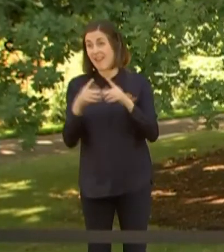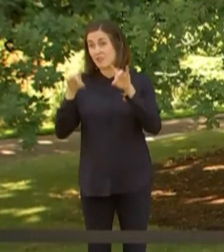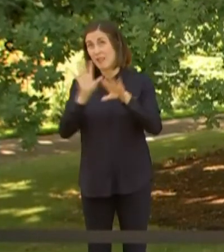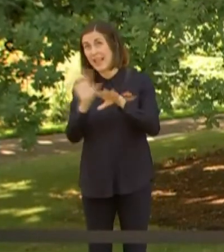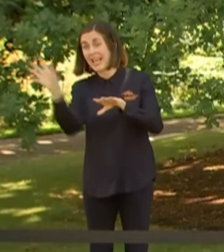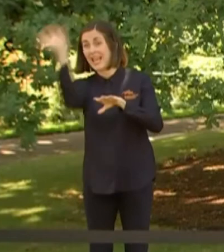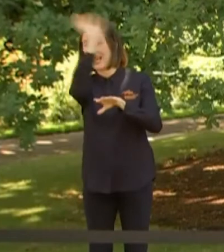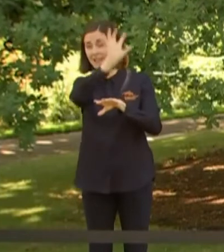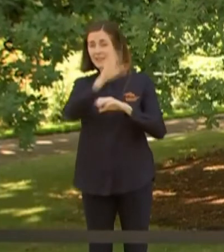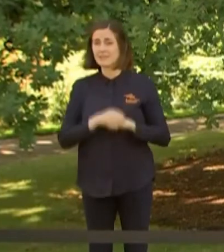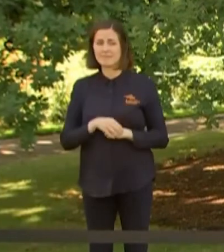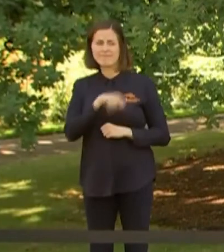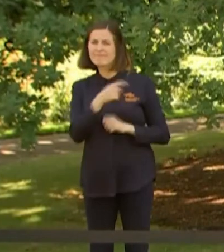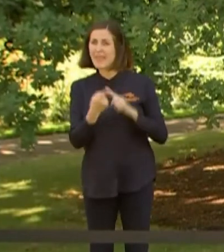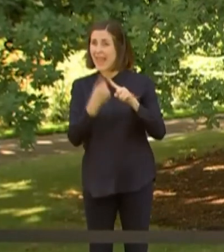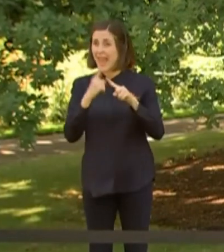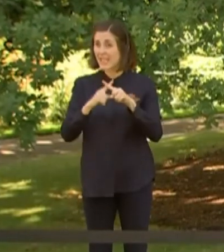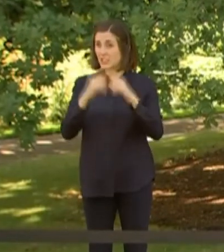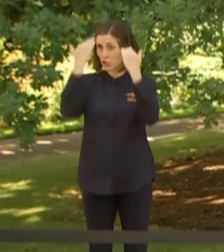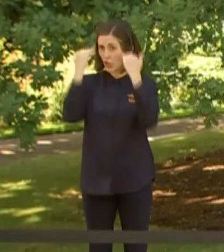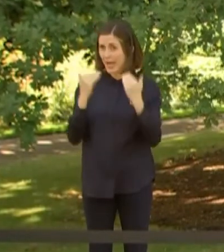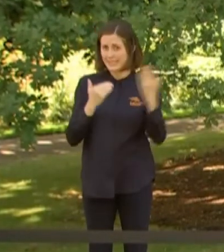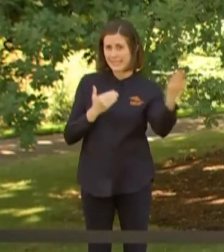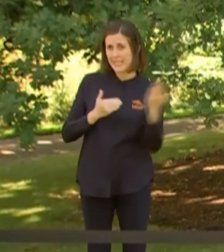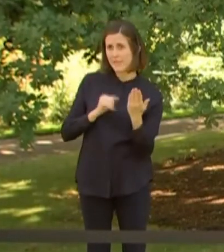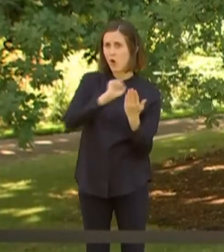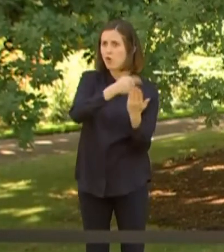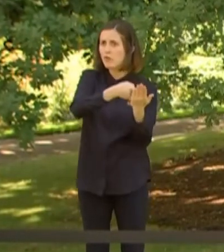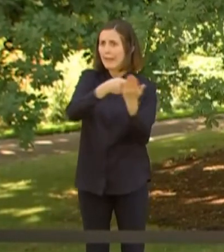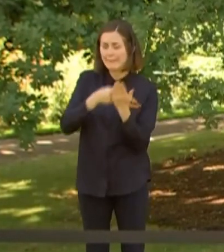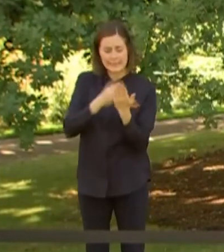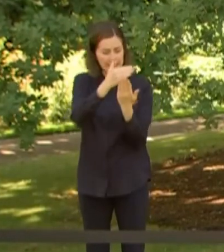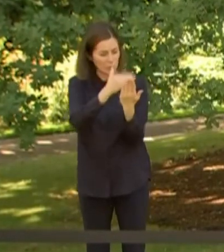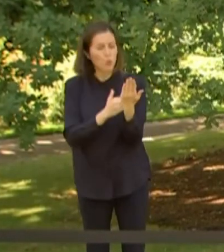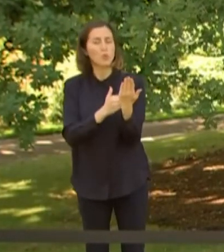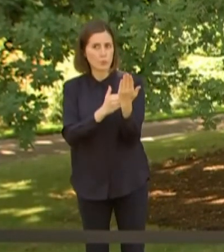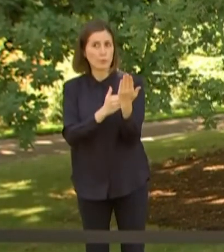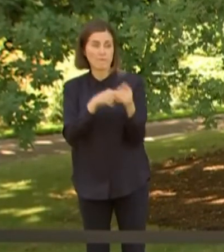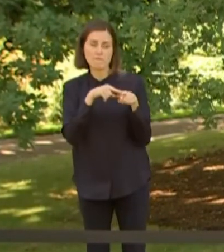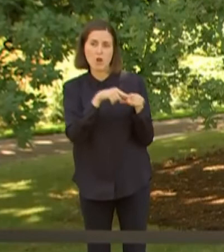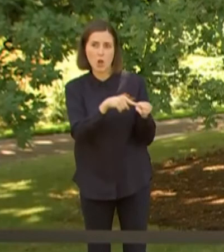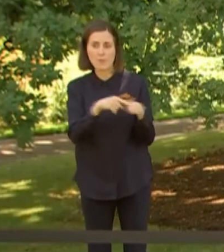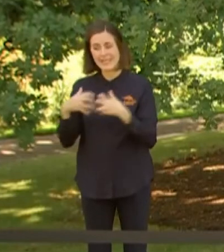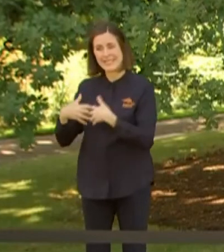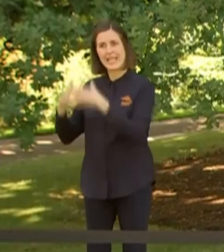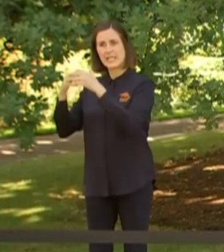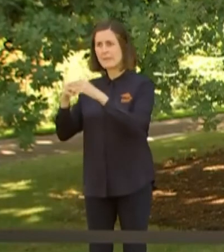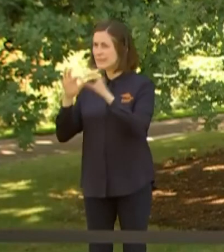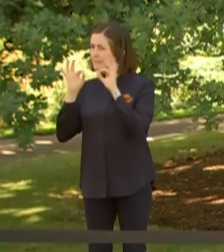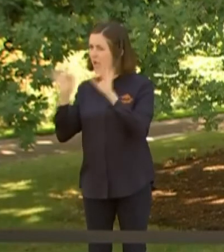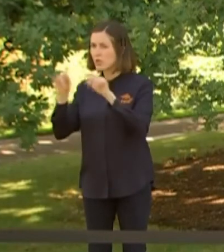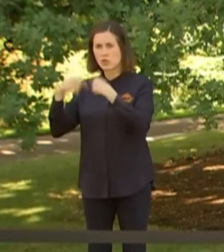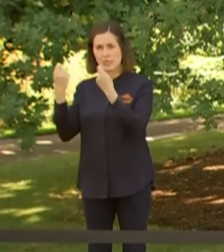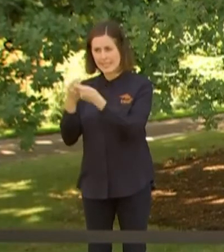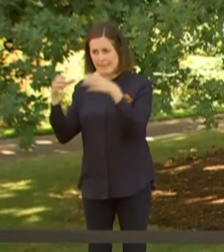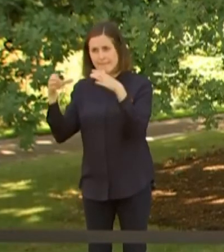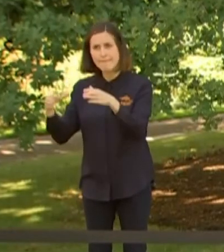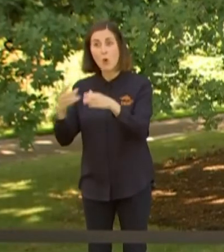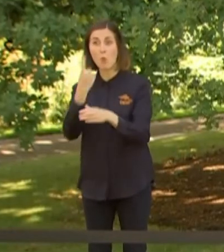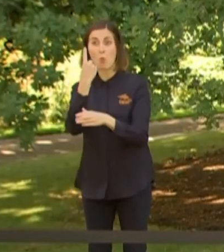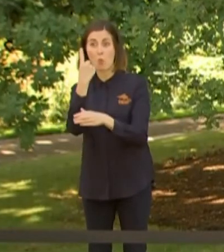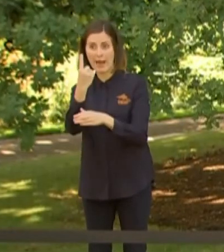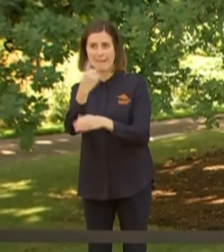the Board of Inquiry, set up a dedicated agency and one minister who are accountable and